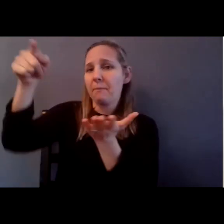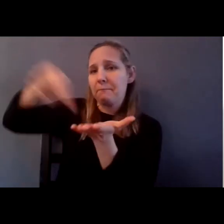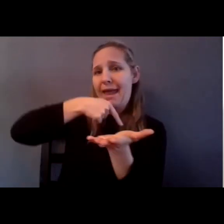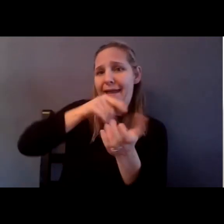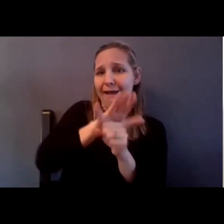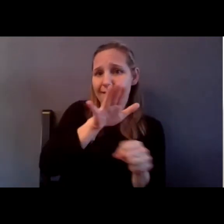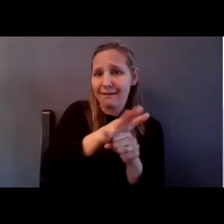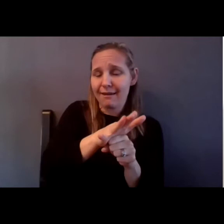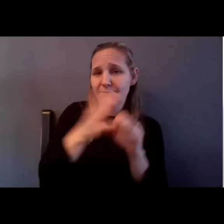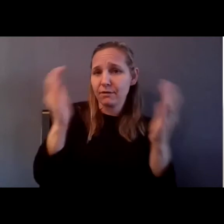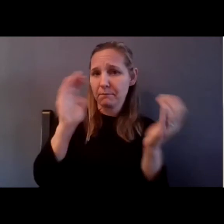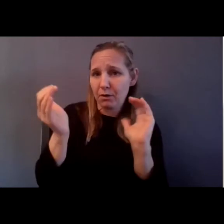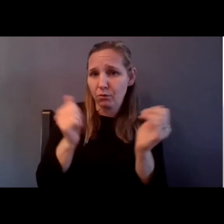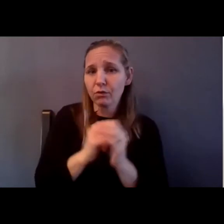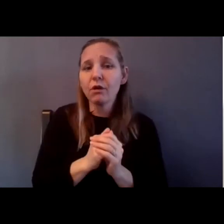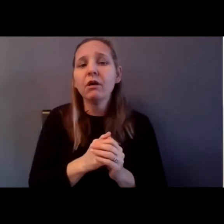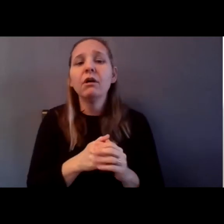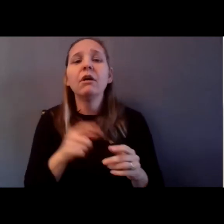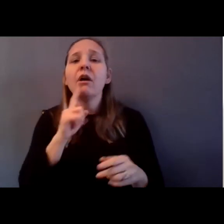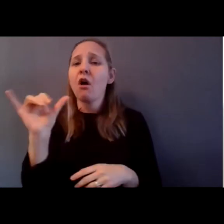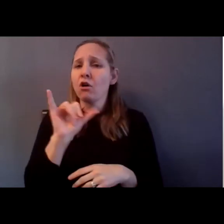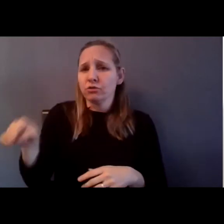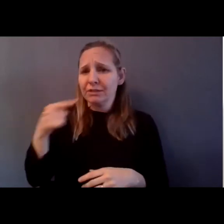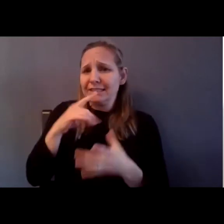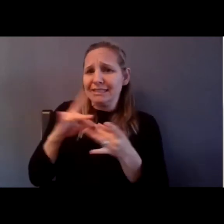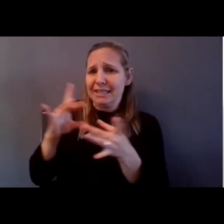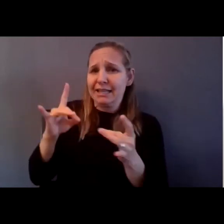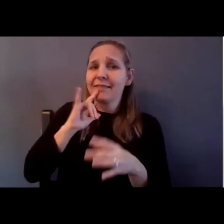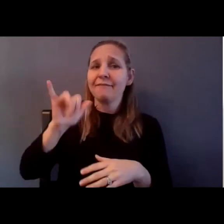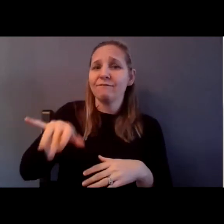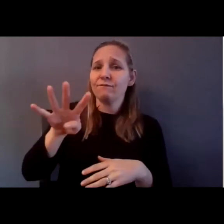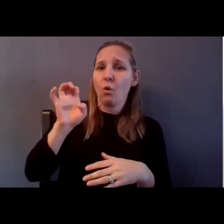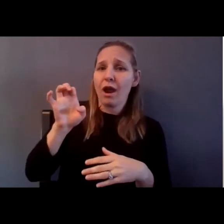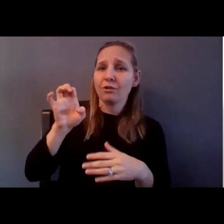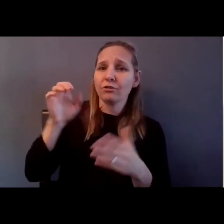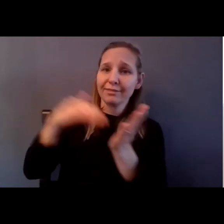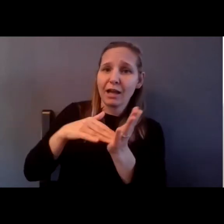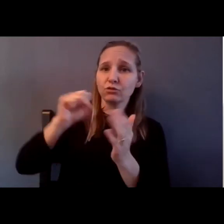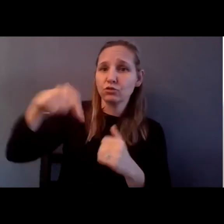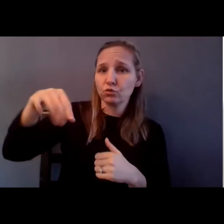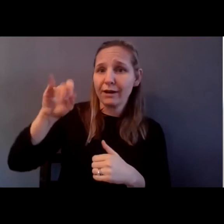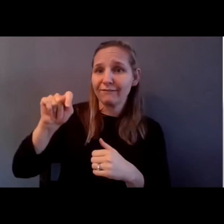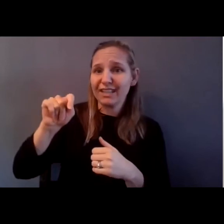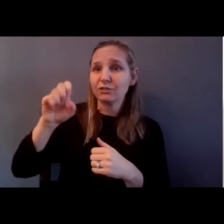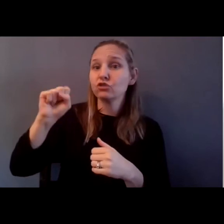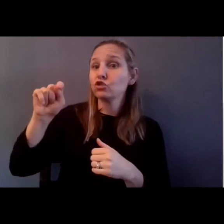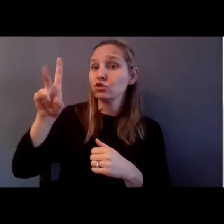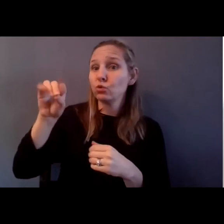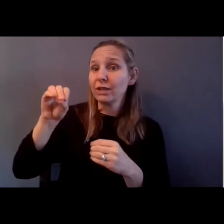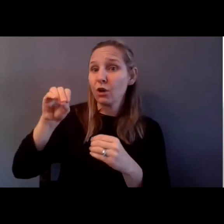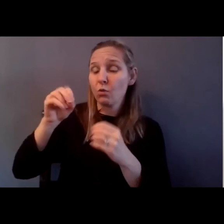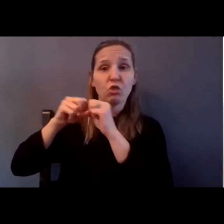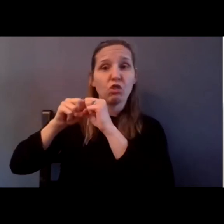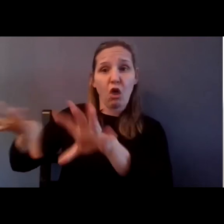category. They also demonstrated that 400,000 square feet of studio space was lost over the 10 years prior to